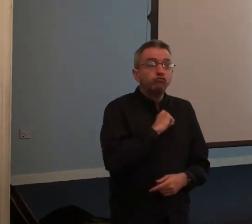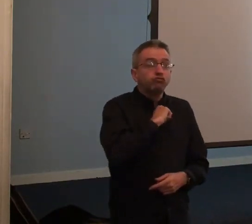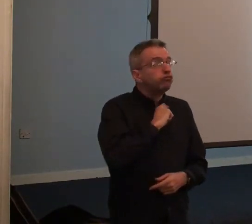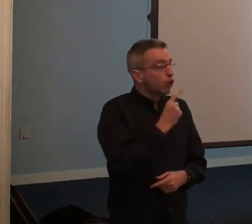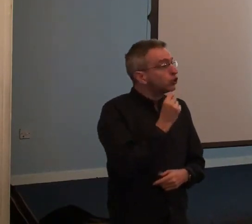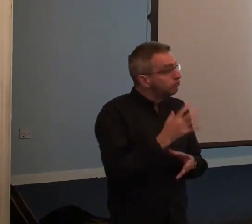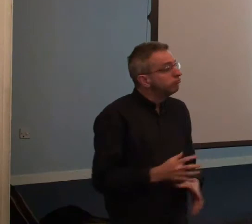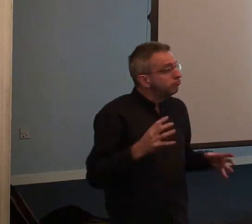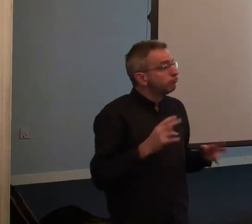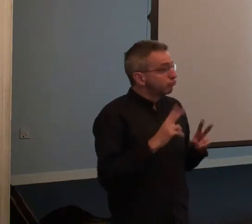change.